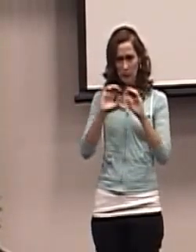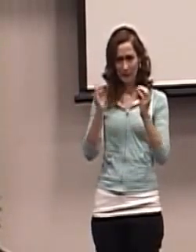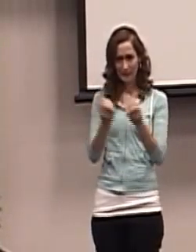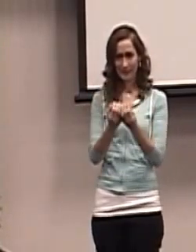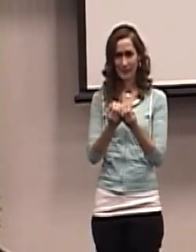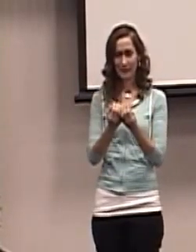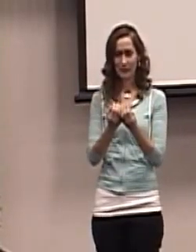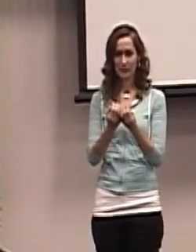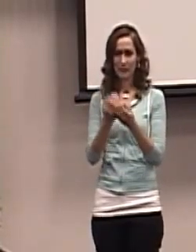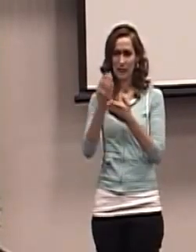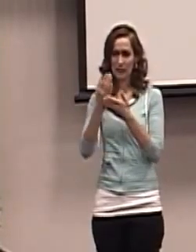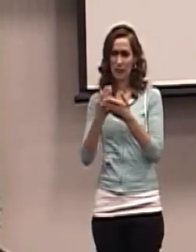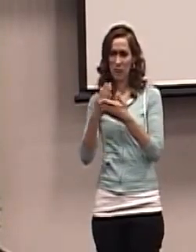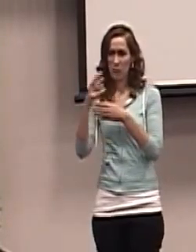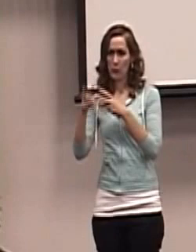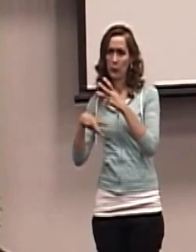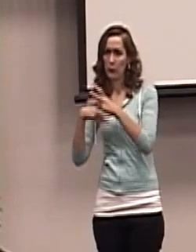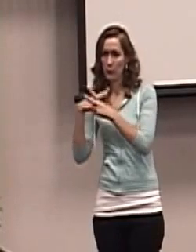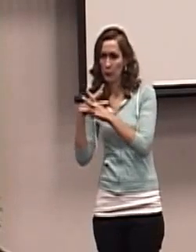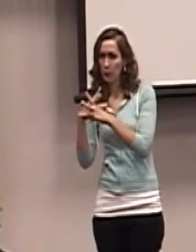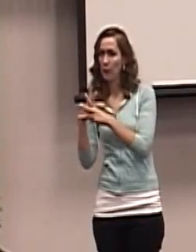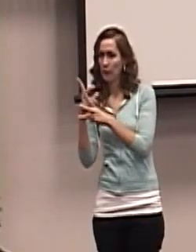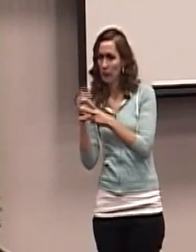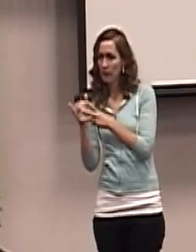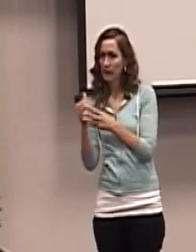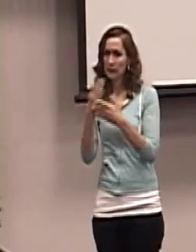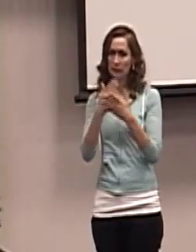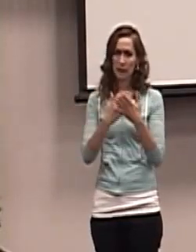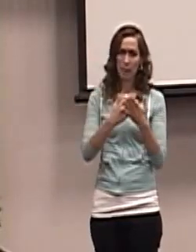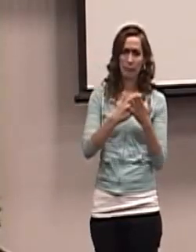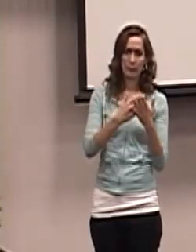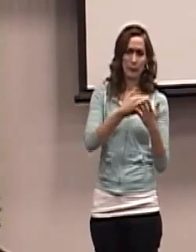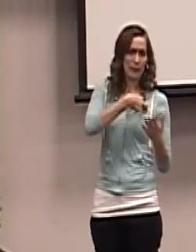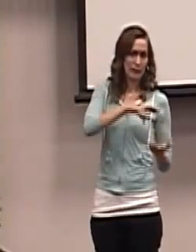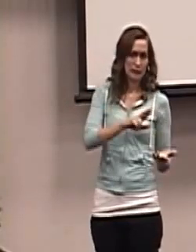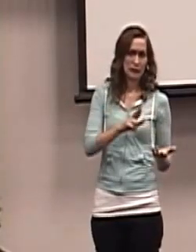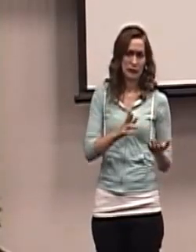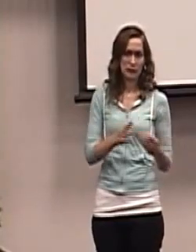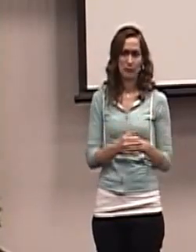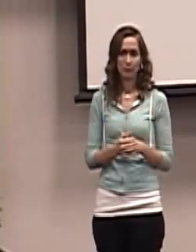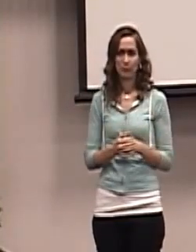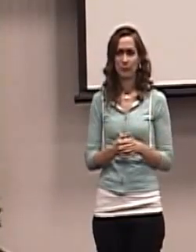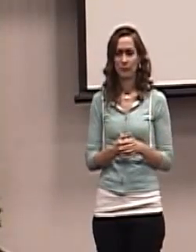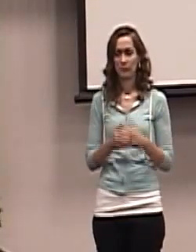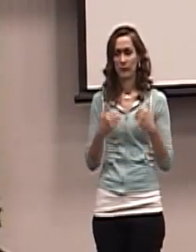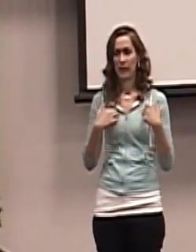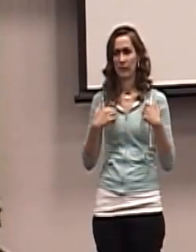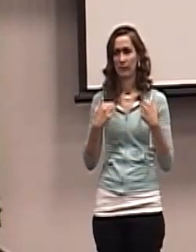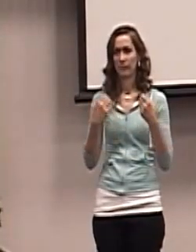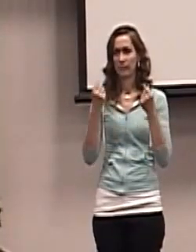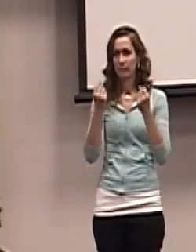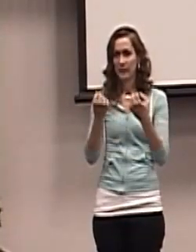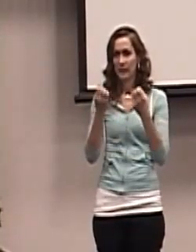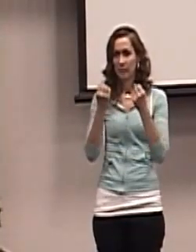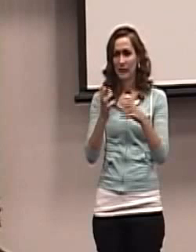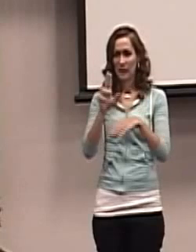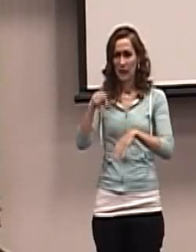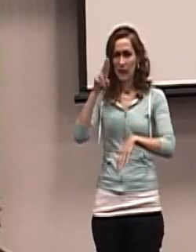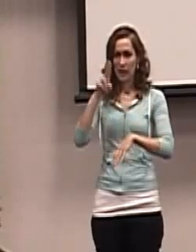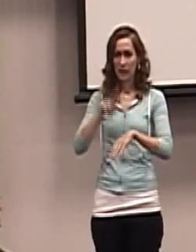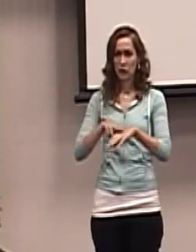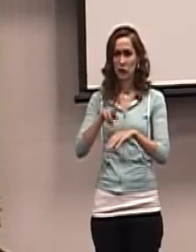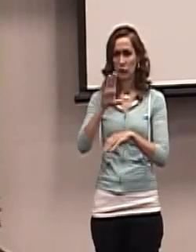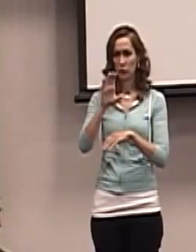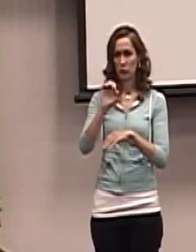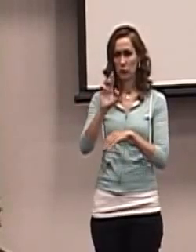and some of these would be suitable for you to be involved in. There are multinational corporations that have offices